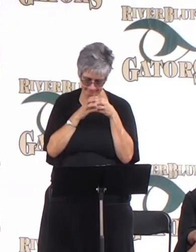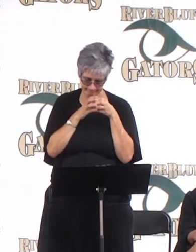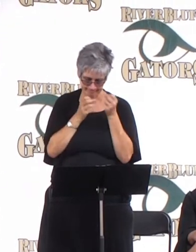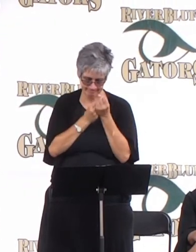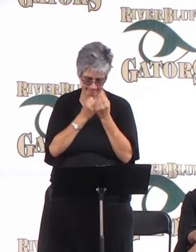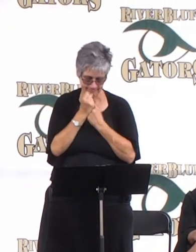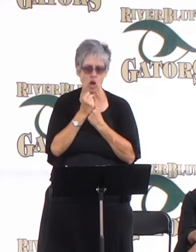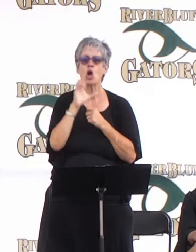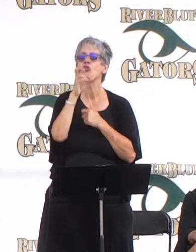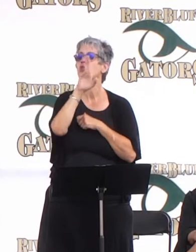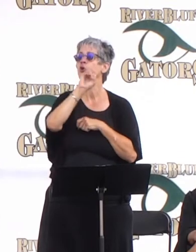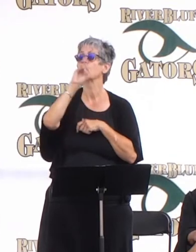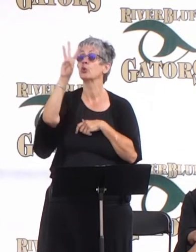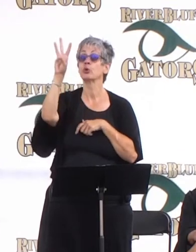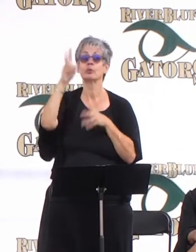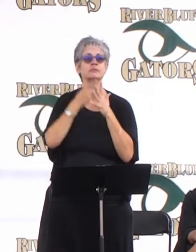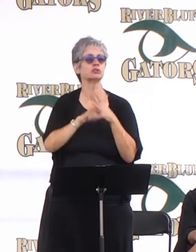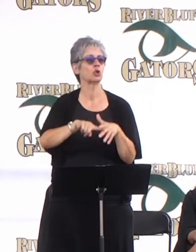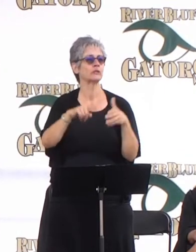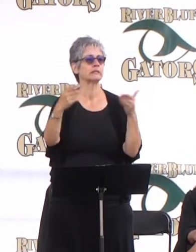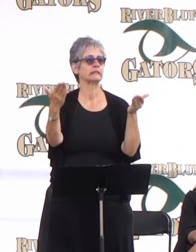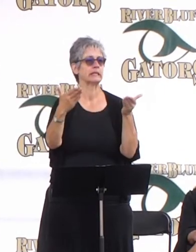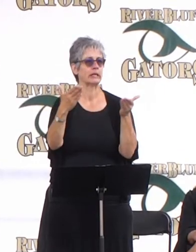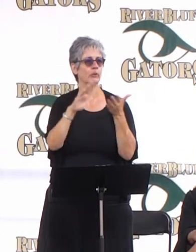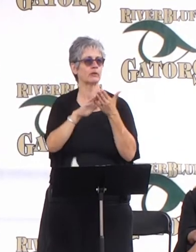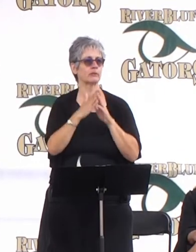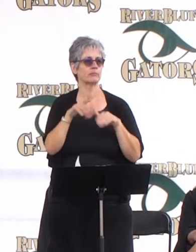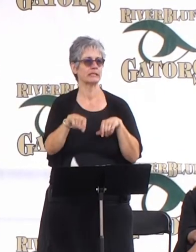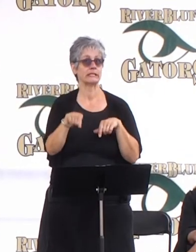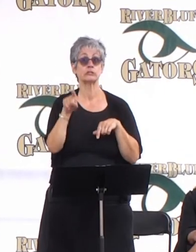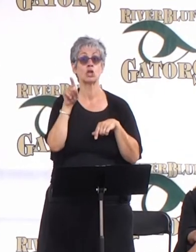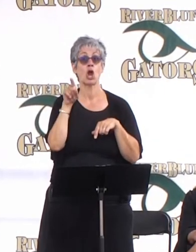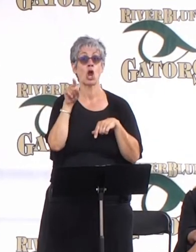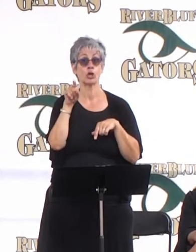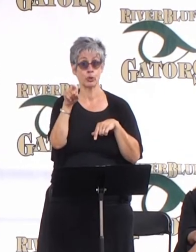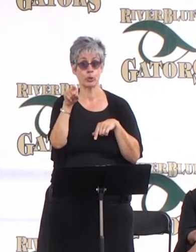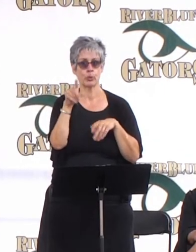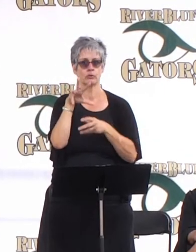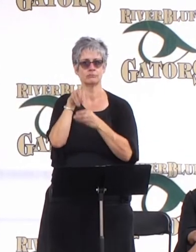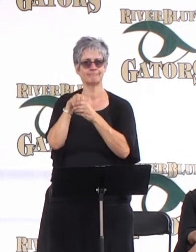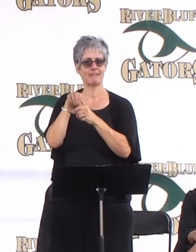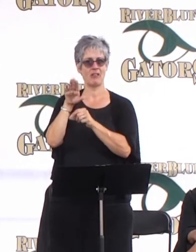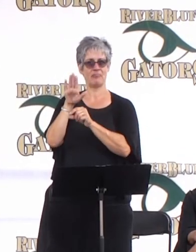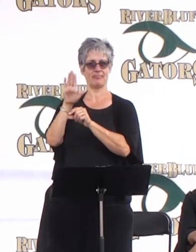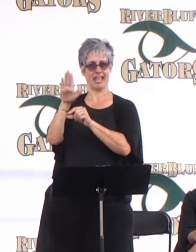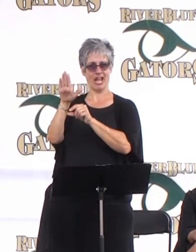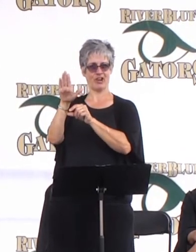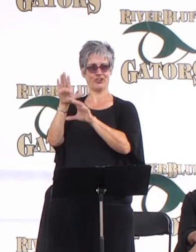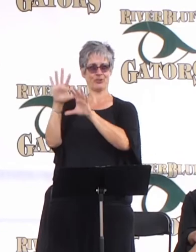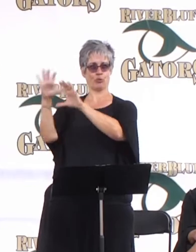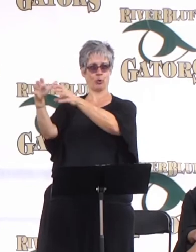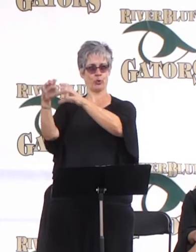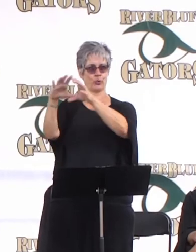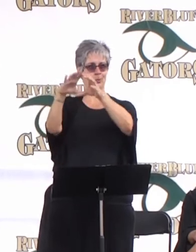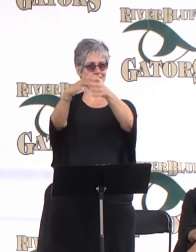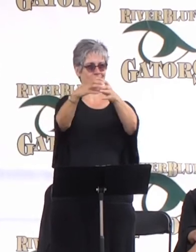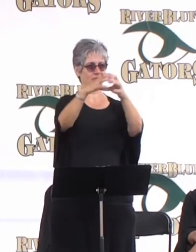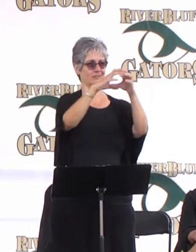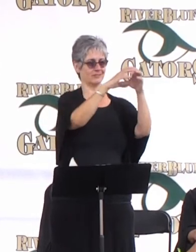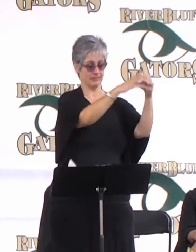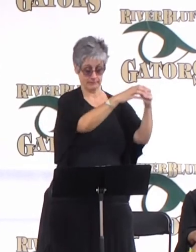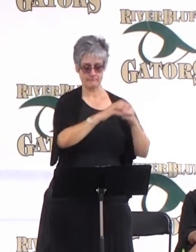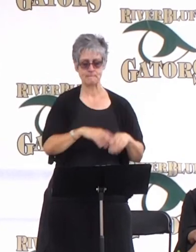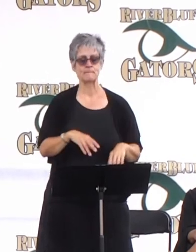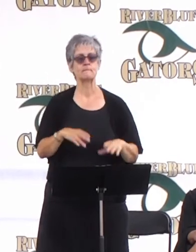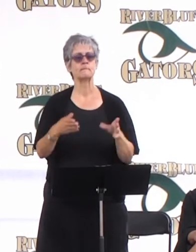and the community needs you to be a part of their crew. As I close my words of encouragement today, I'm reminded by remarks